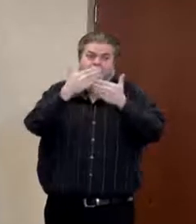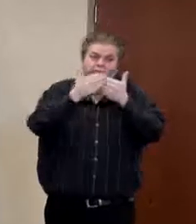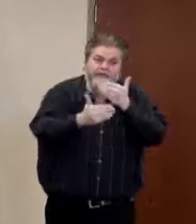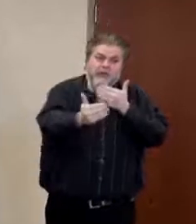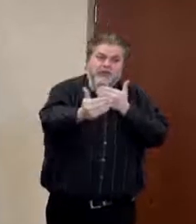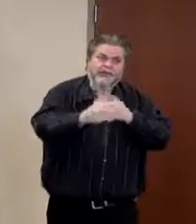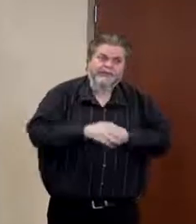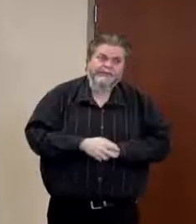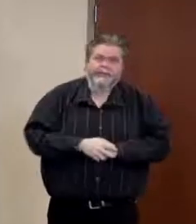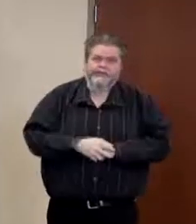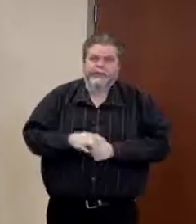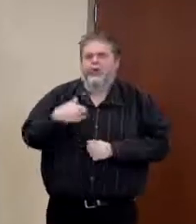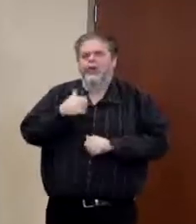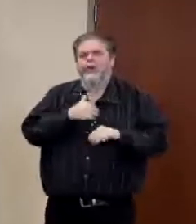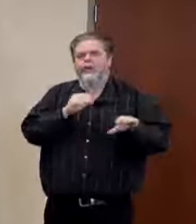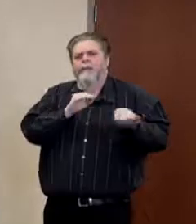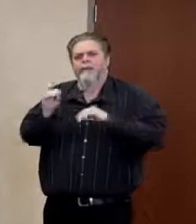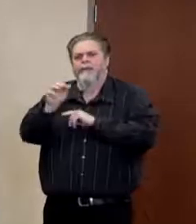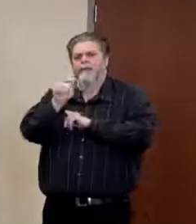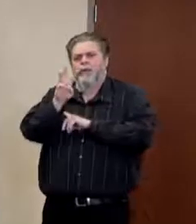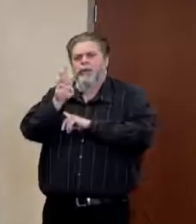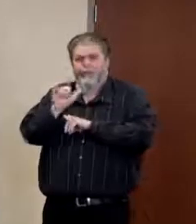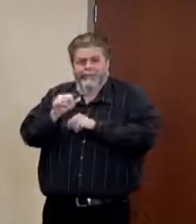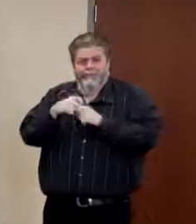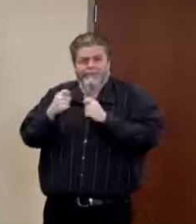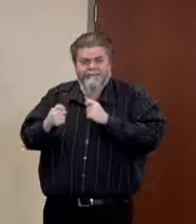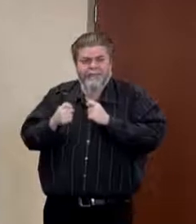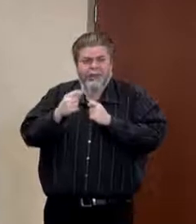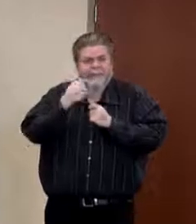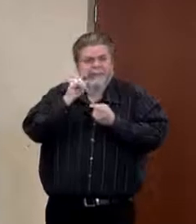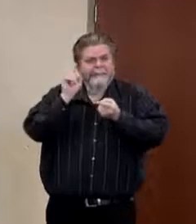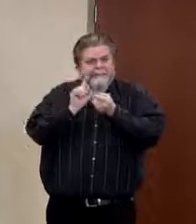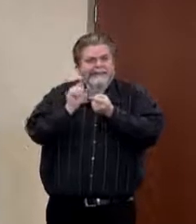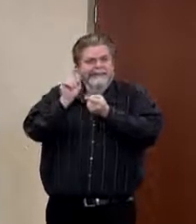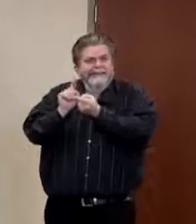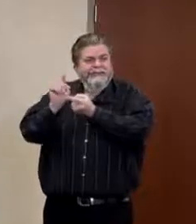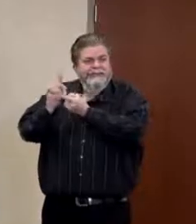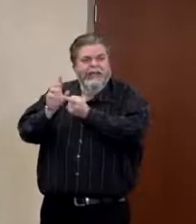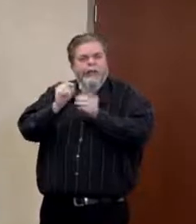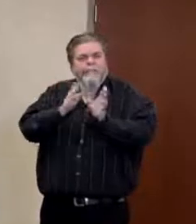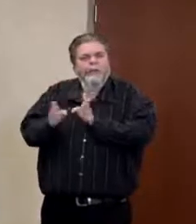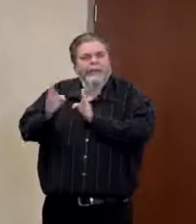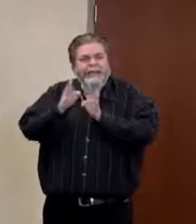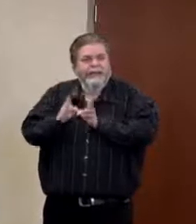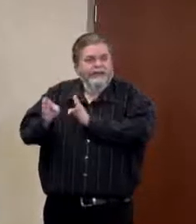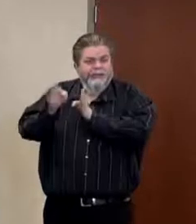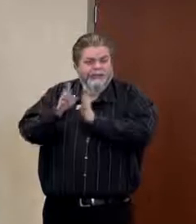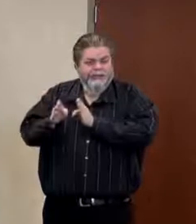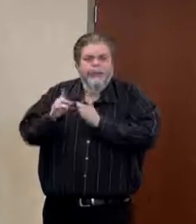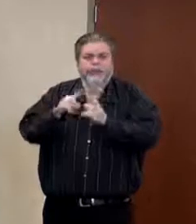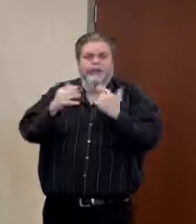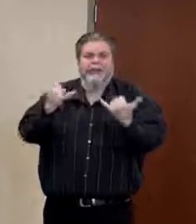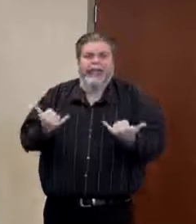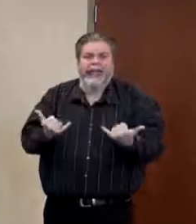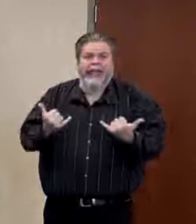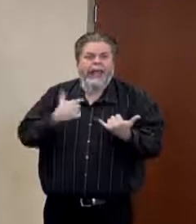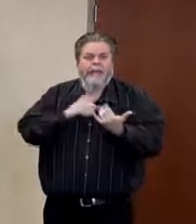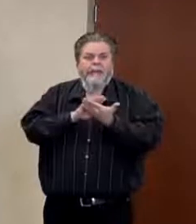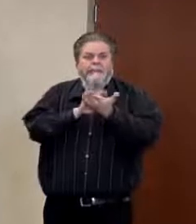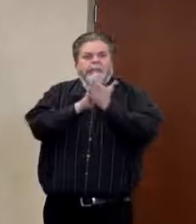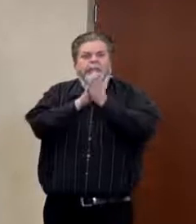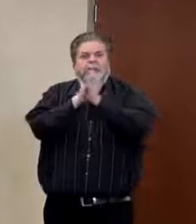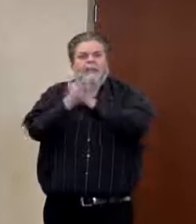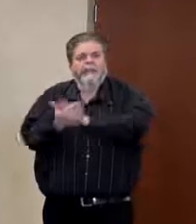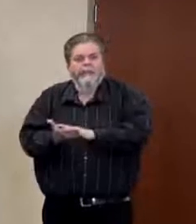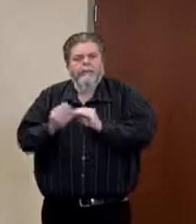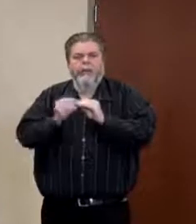to move away from what I call the mitigation and preparedness phases to the response phase. We're really entered